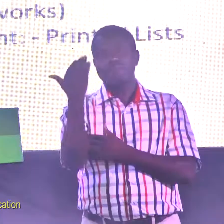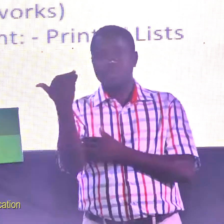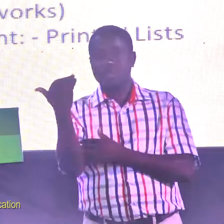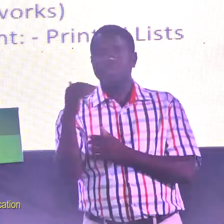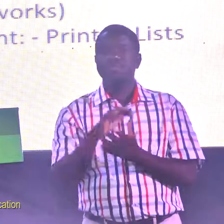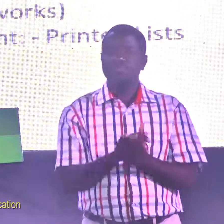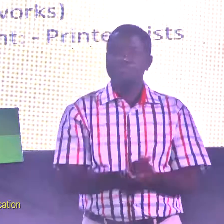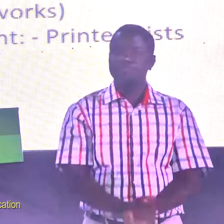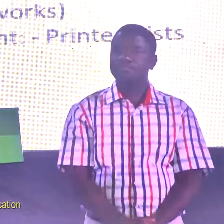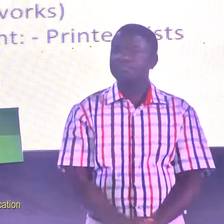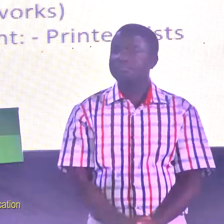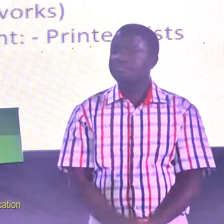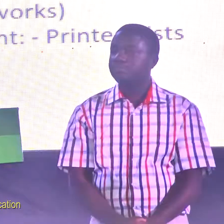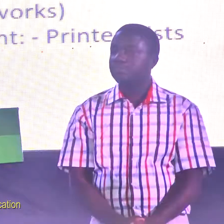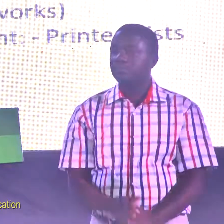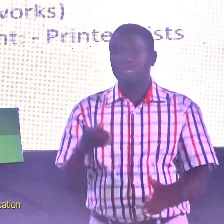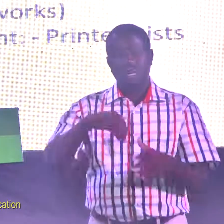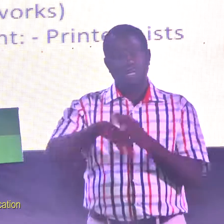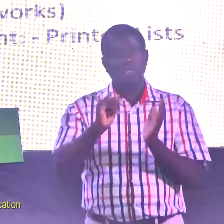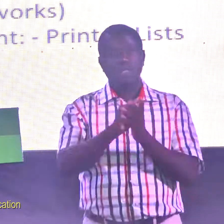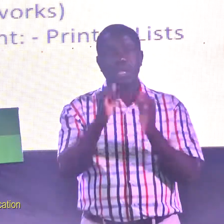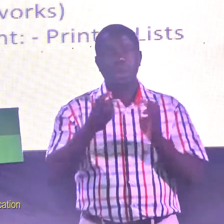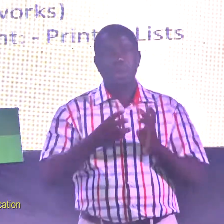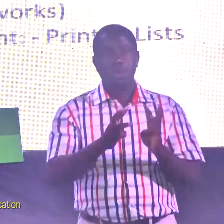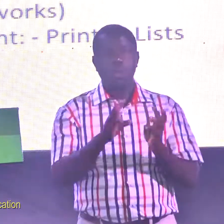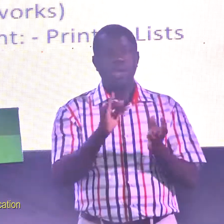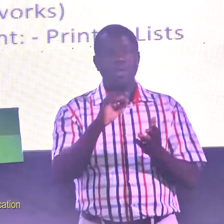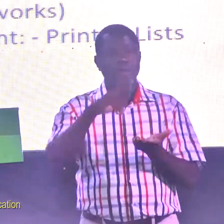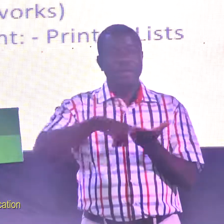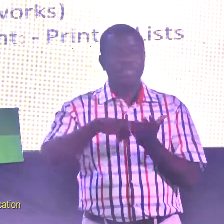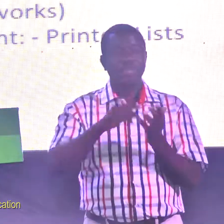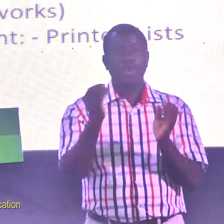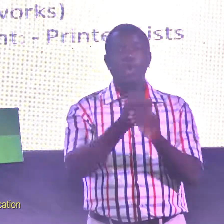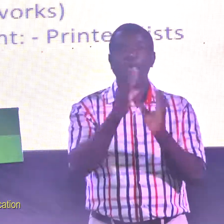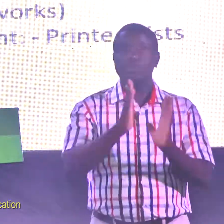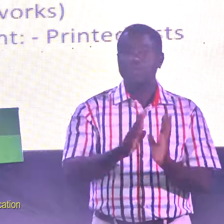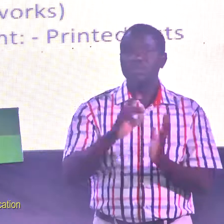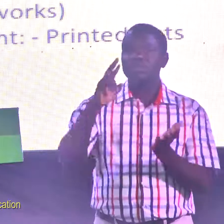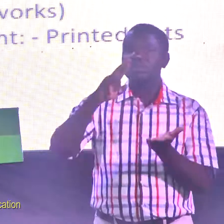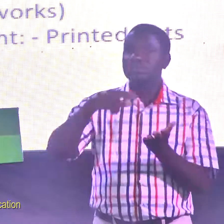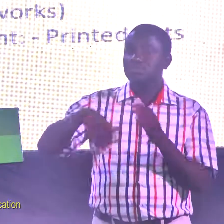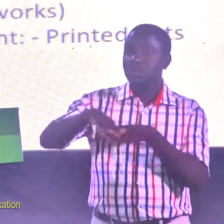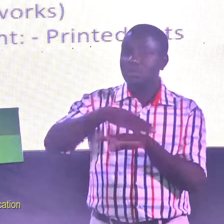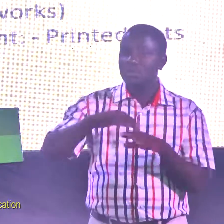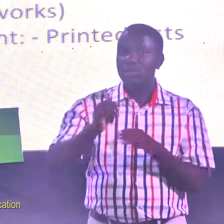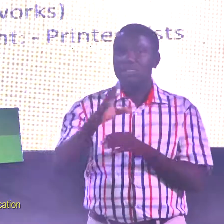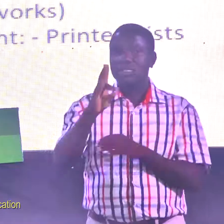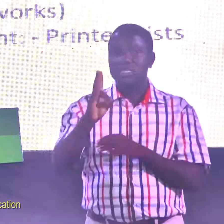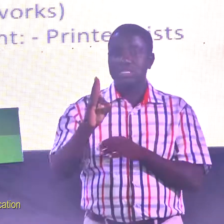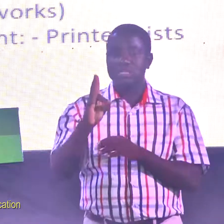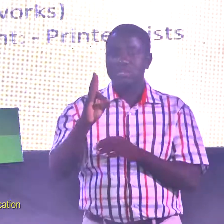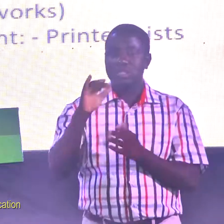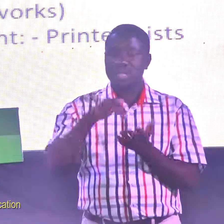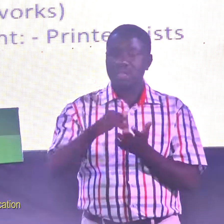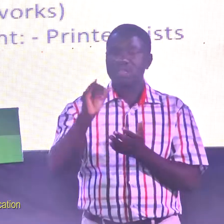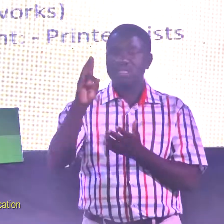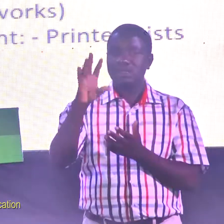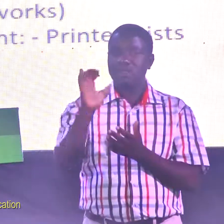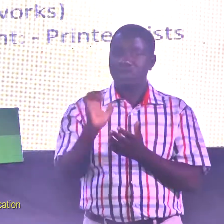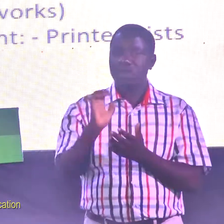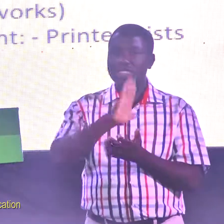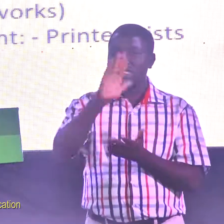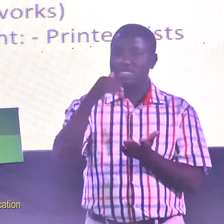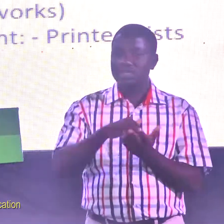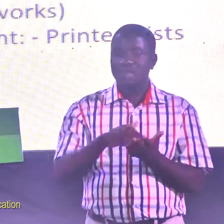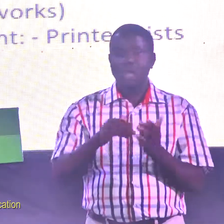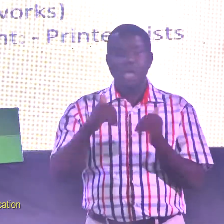2015. In that way, registration officers covered the 7,700 registration centers. Apart from